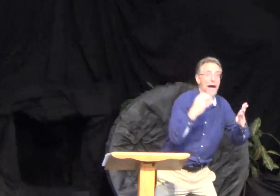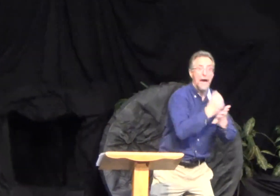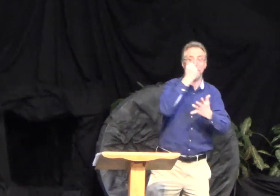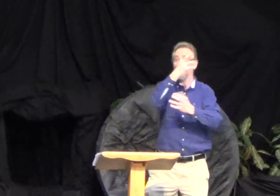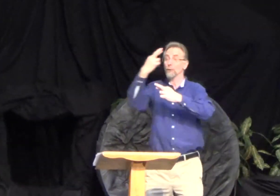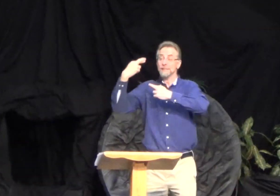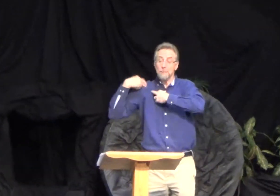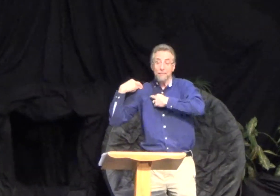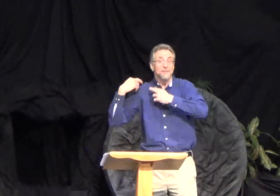We have an opportunity